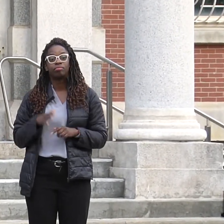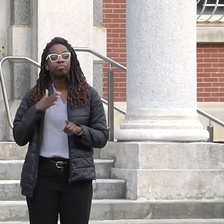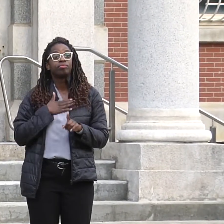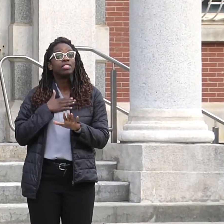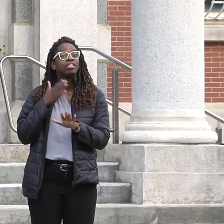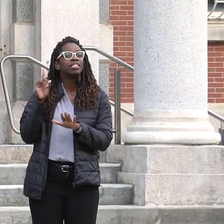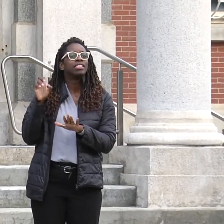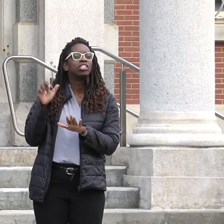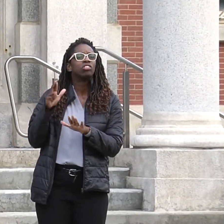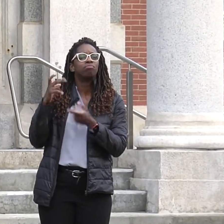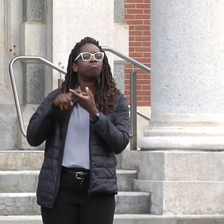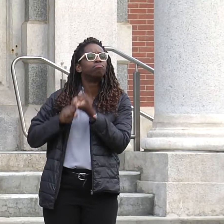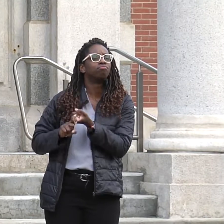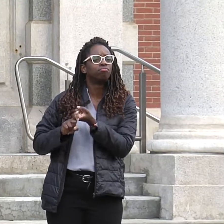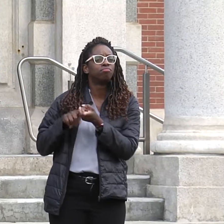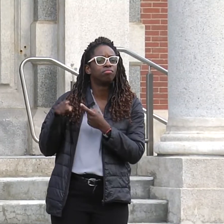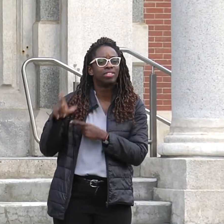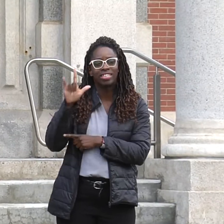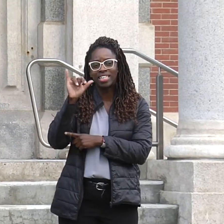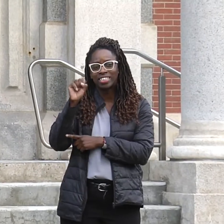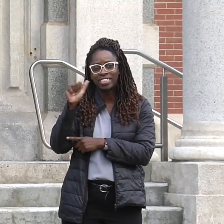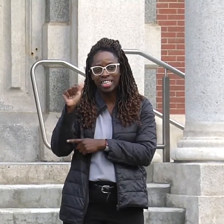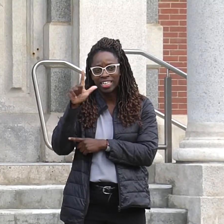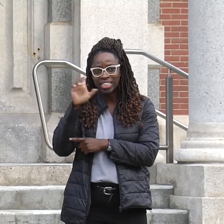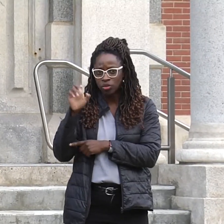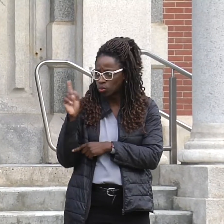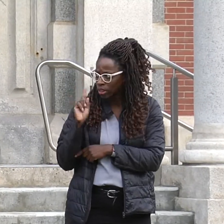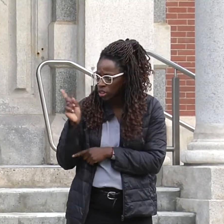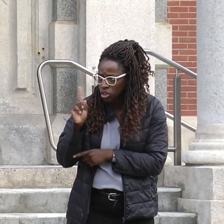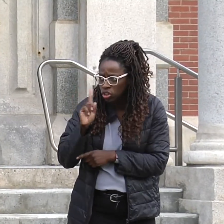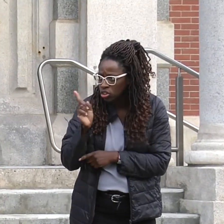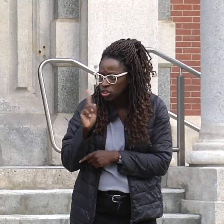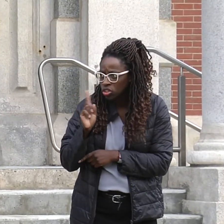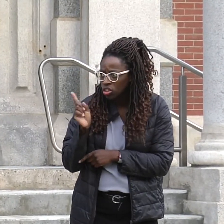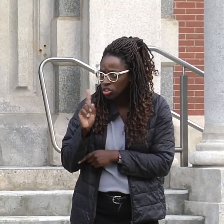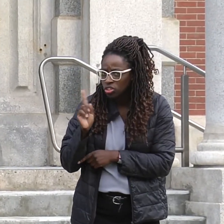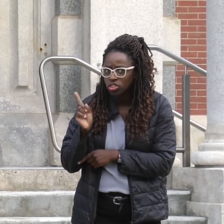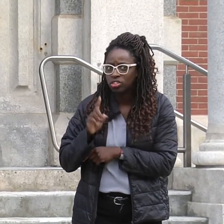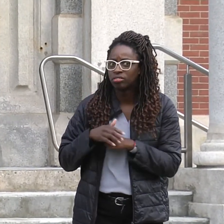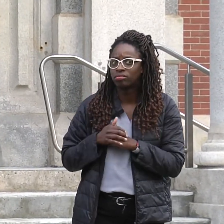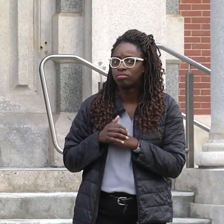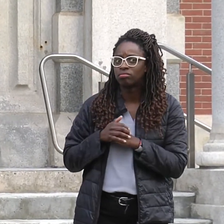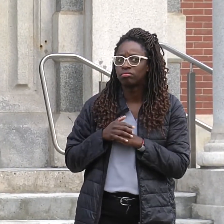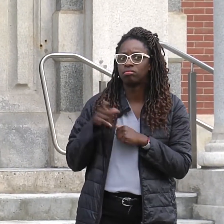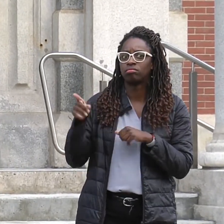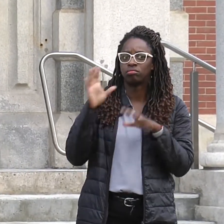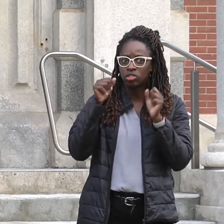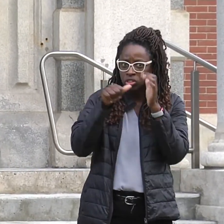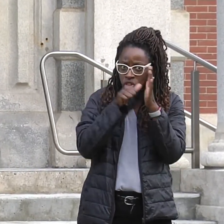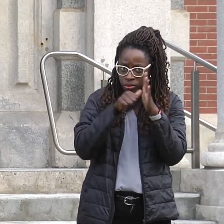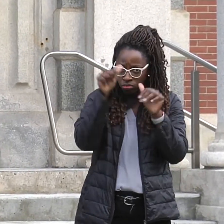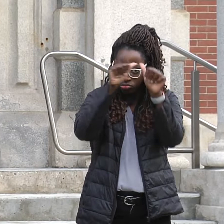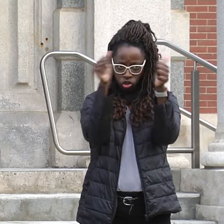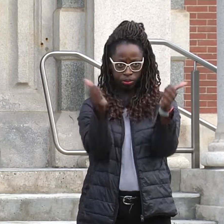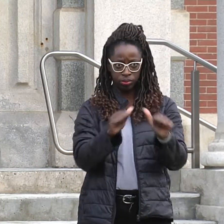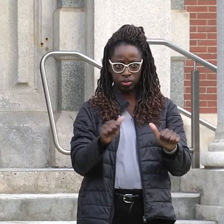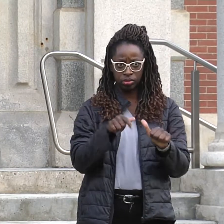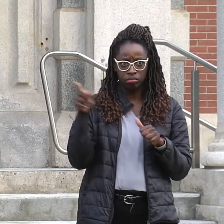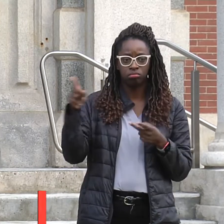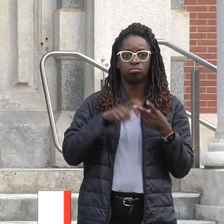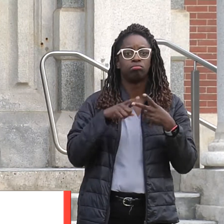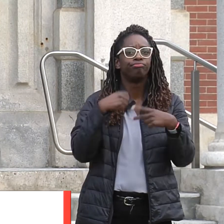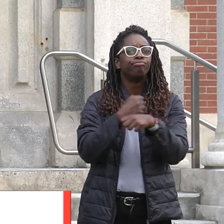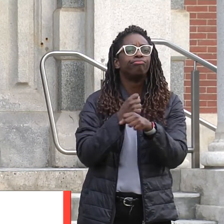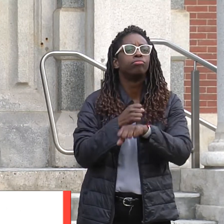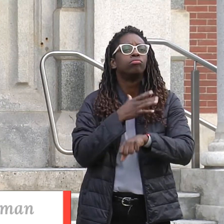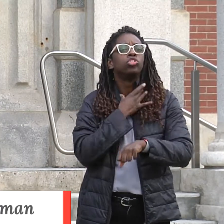is here, where are you, Lisa? There you are. So Lisa Lee is an amazing sculptor and a jeweler and an author and a